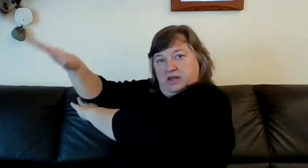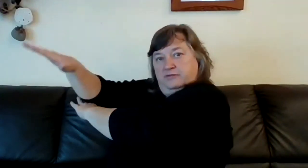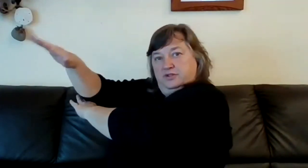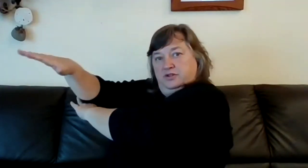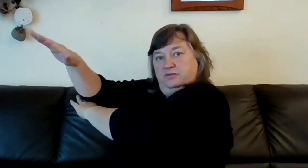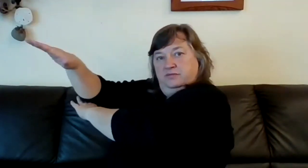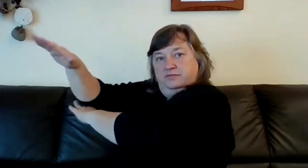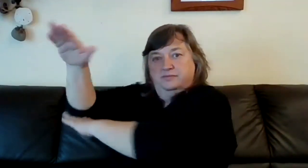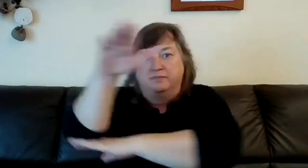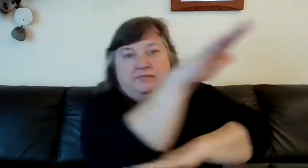afternoon,